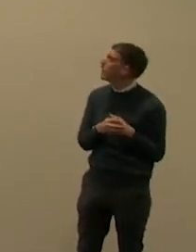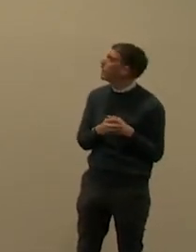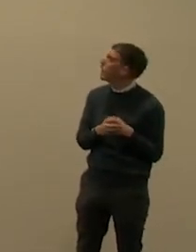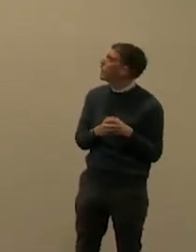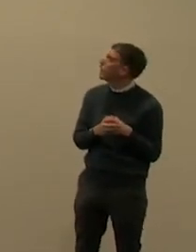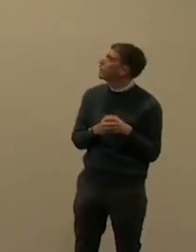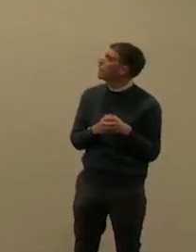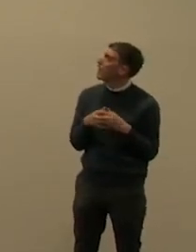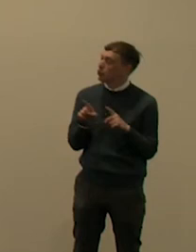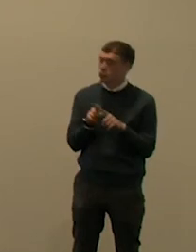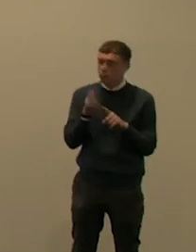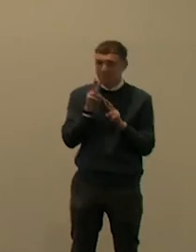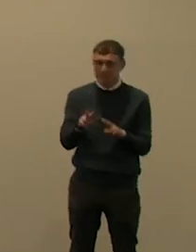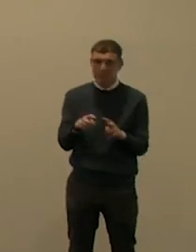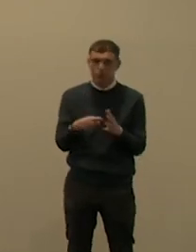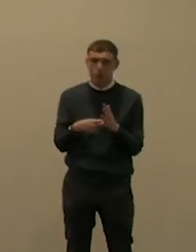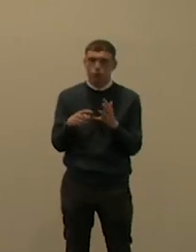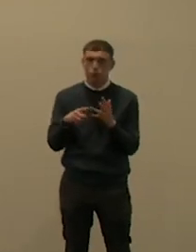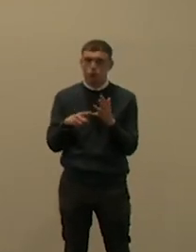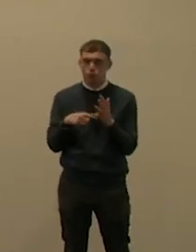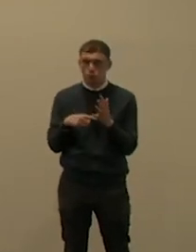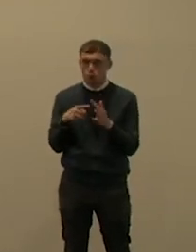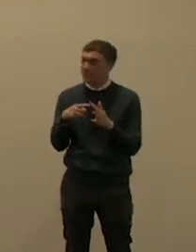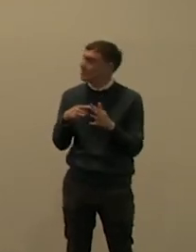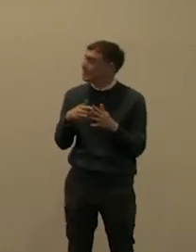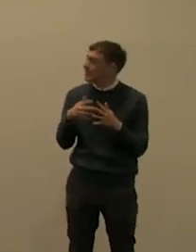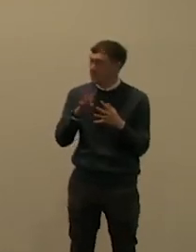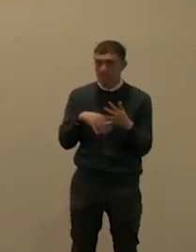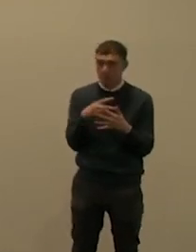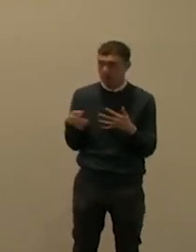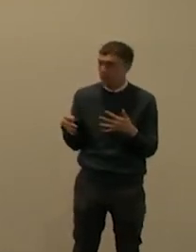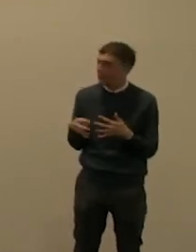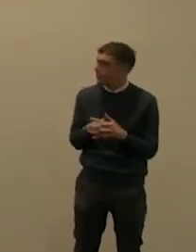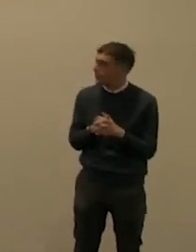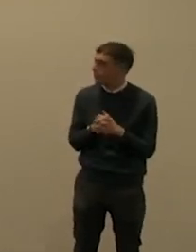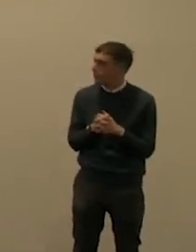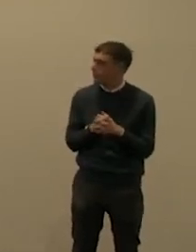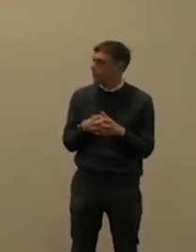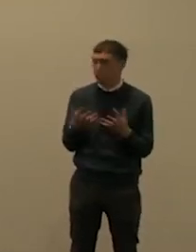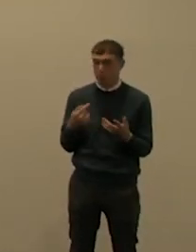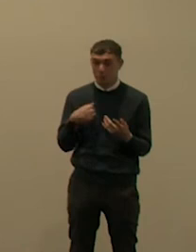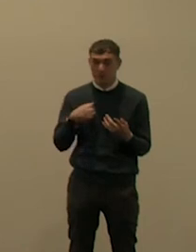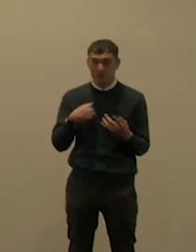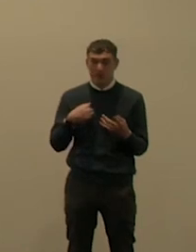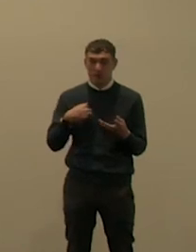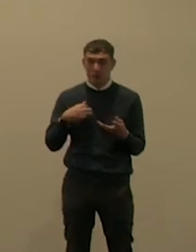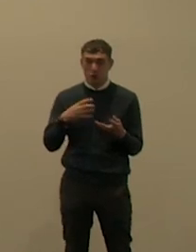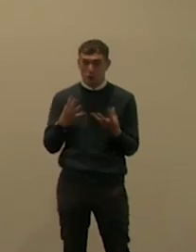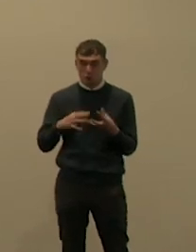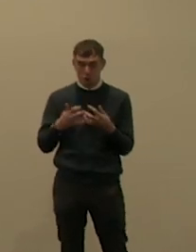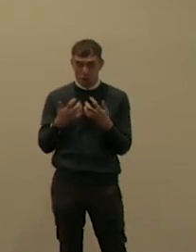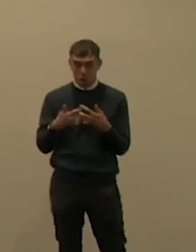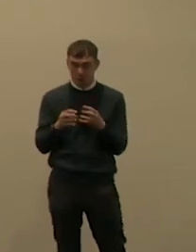also see here the root tables from the connections. So in my configuration, everything is